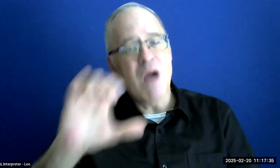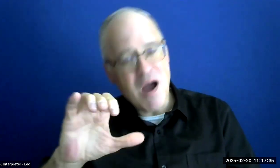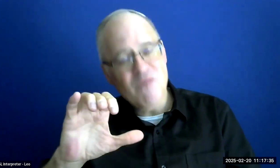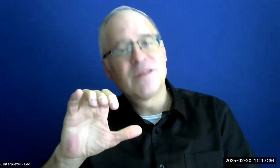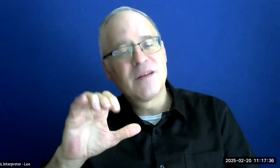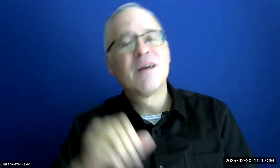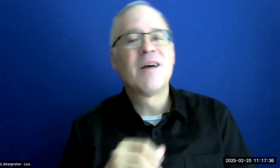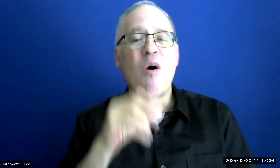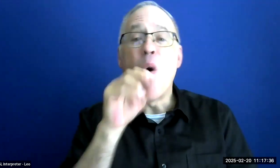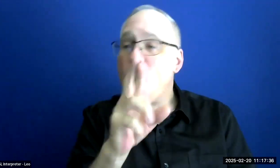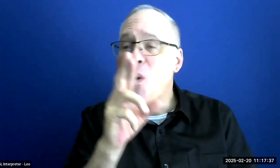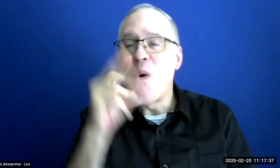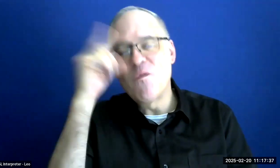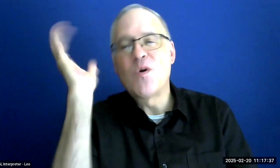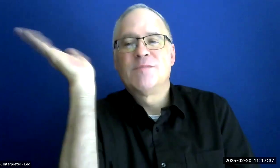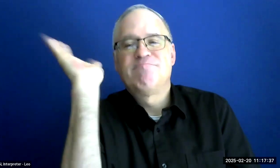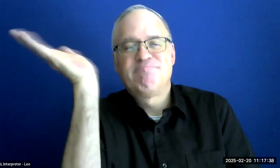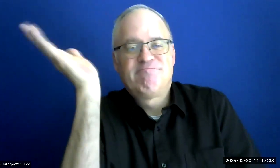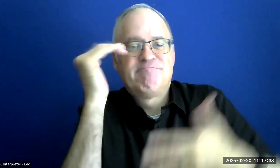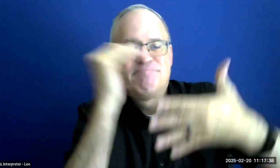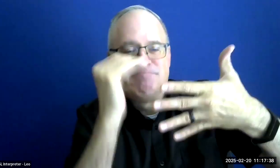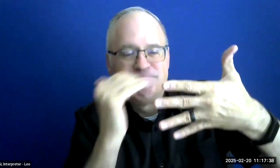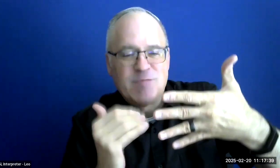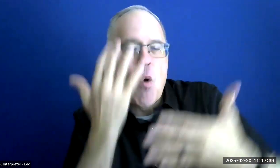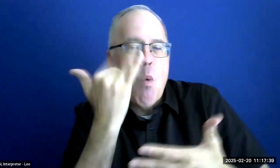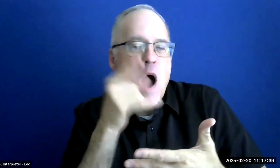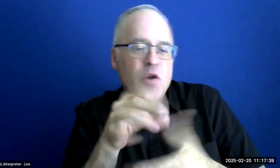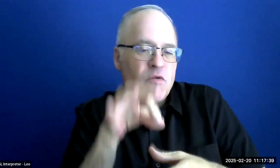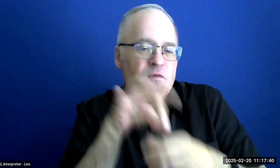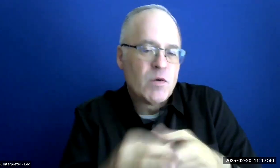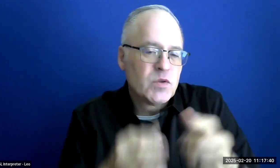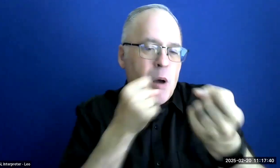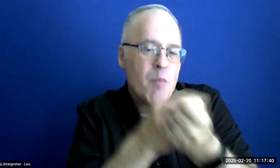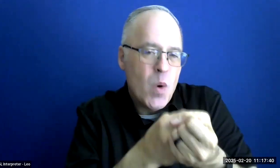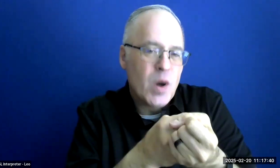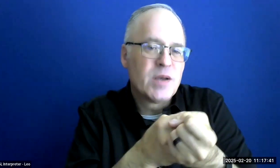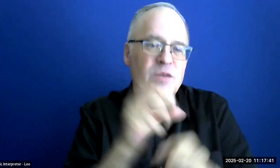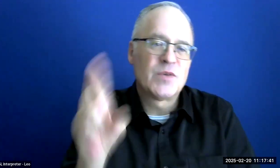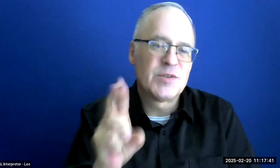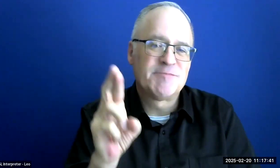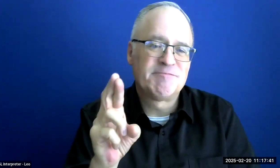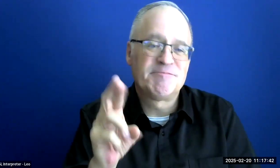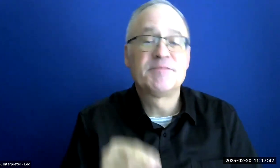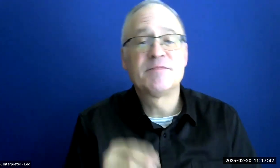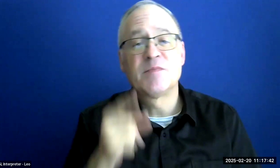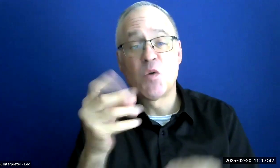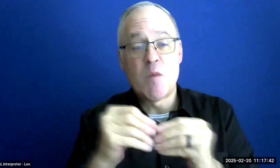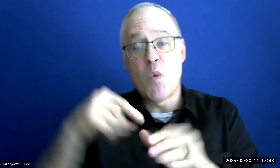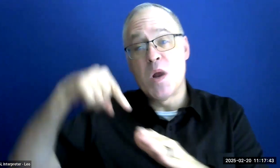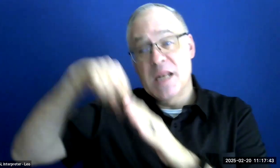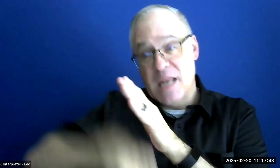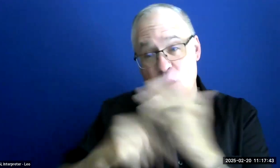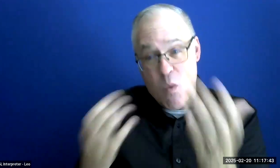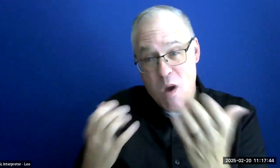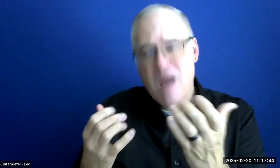for an informal setting when you share why you're voting to ratify regionalization. If you want to go deeper with your audience,